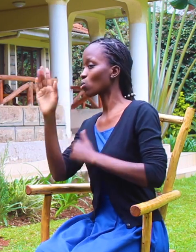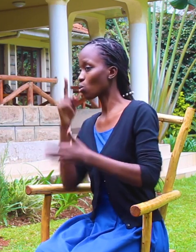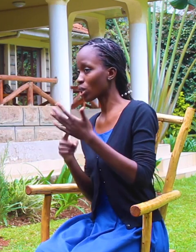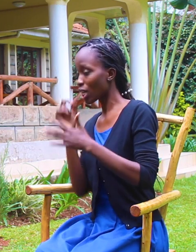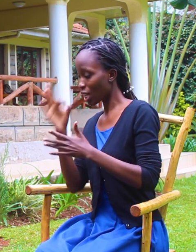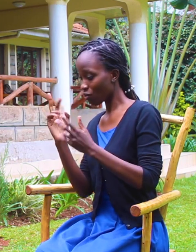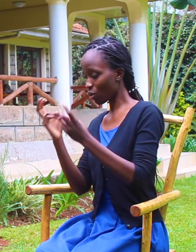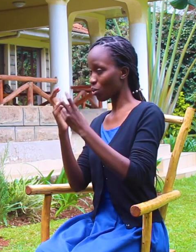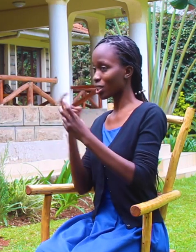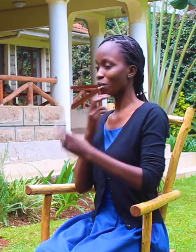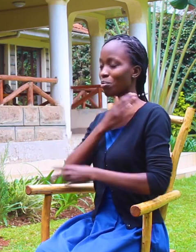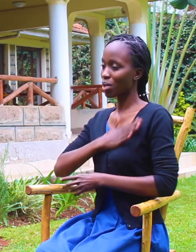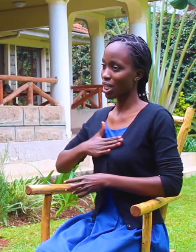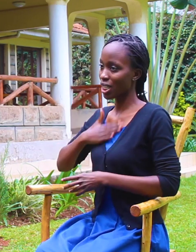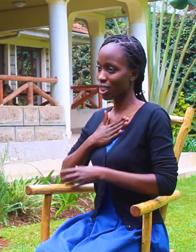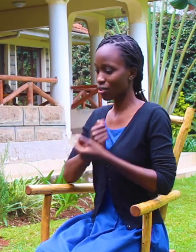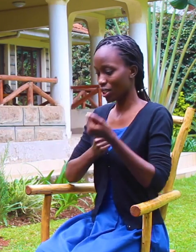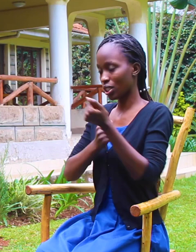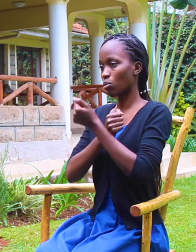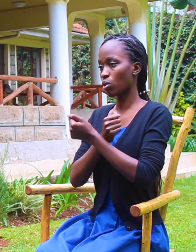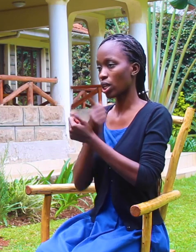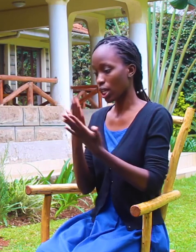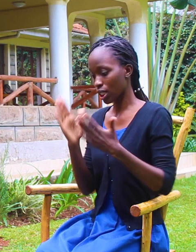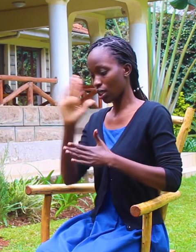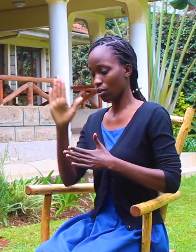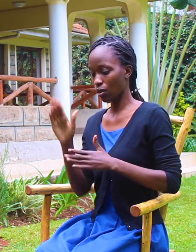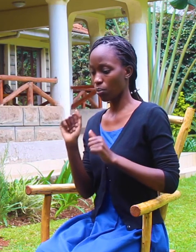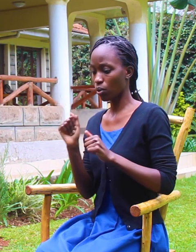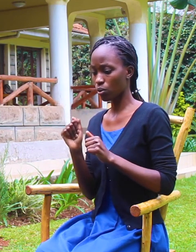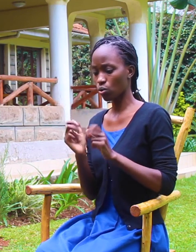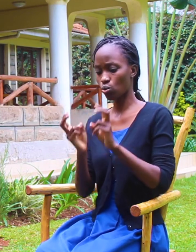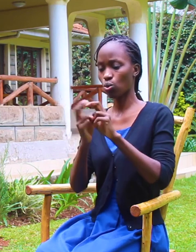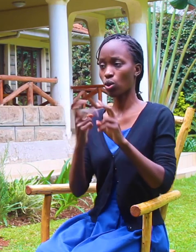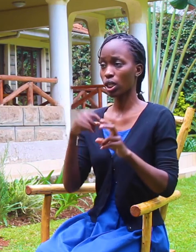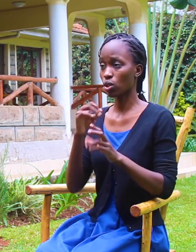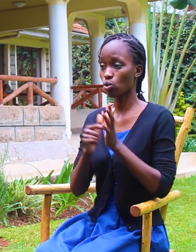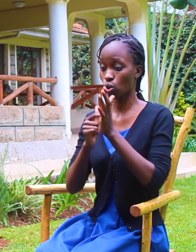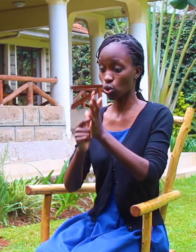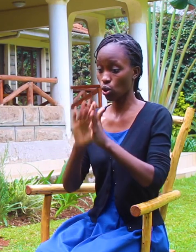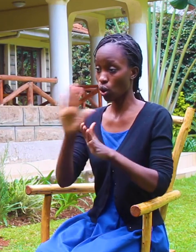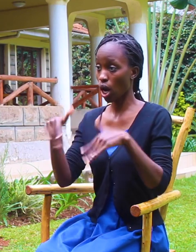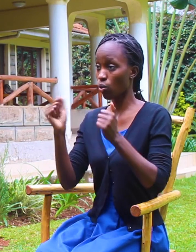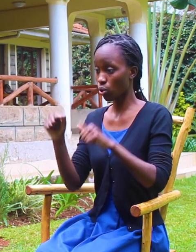video, please support them. You can get in contact with us to show you if you are not able, we can guide you how to do